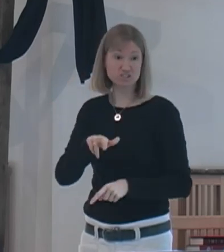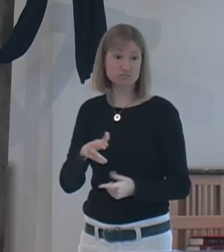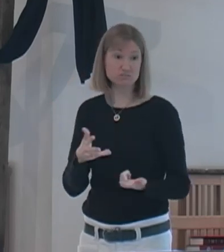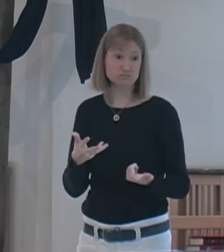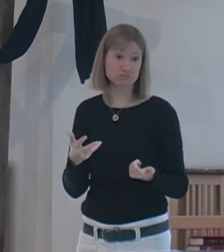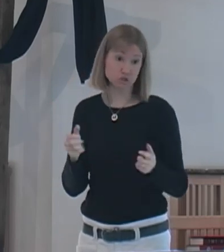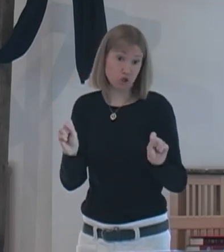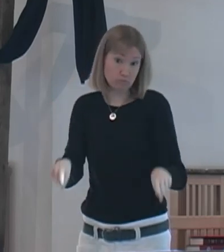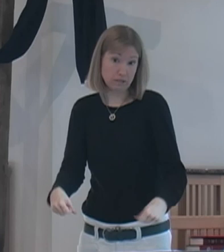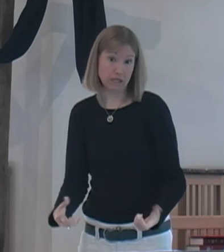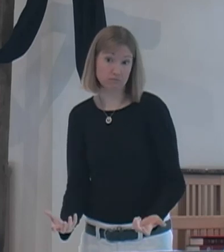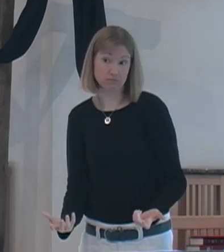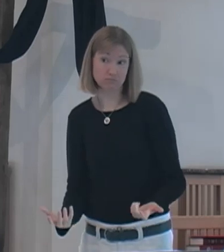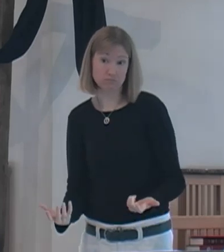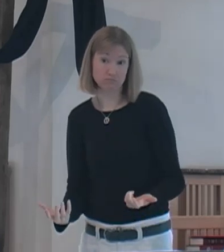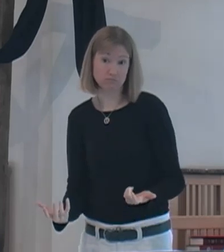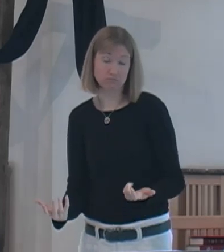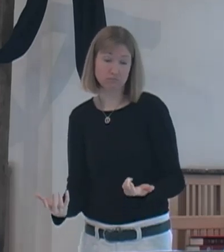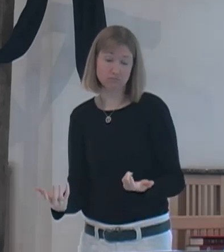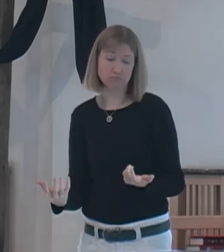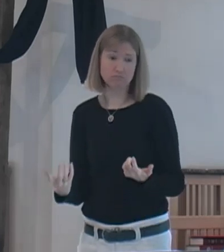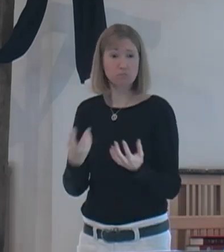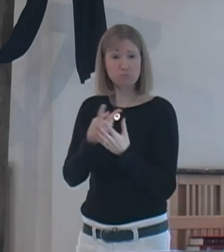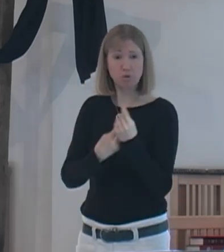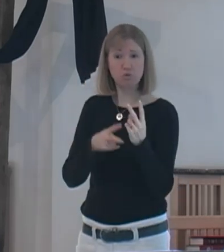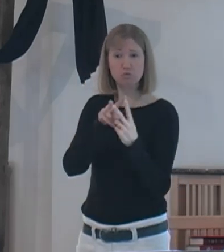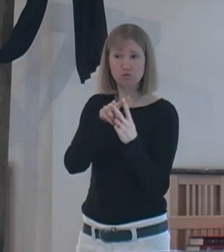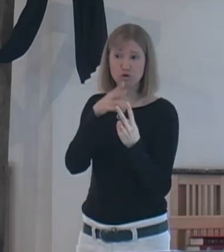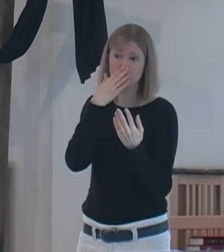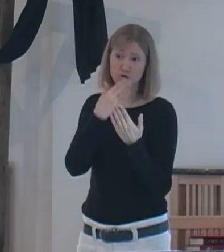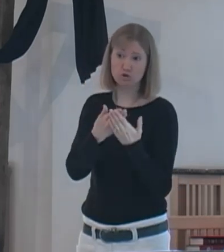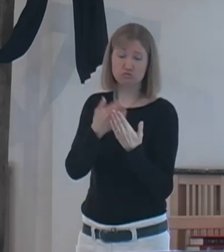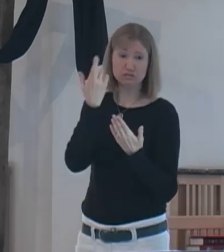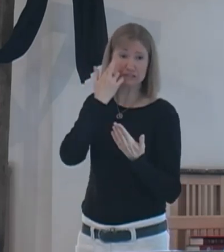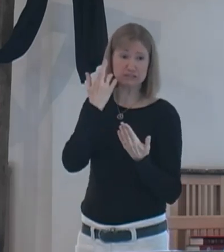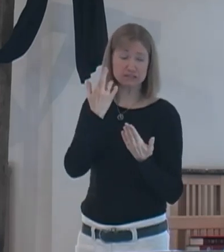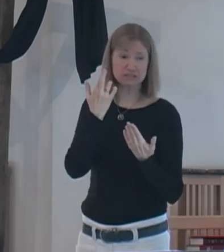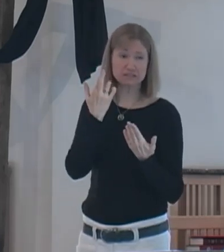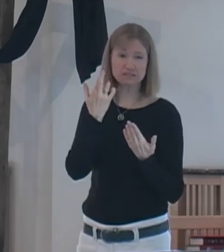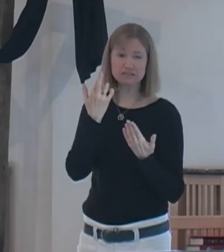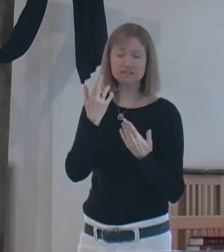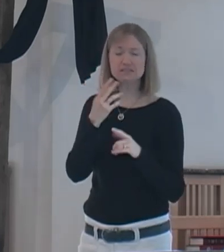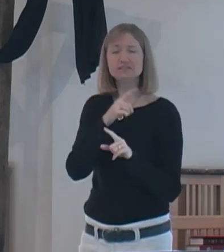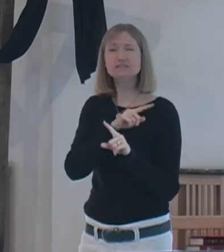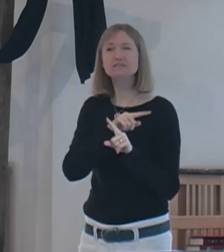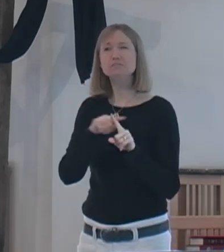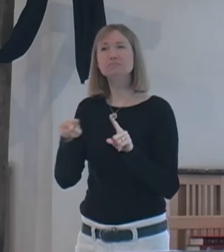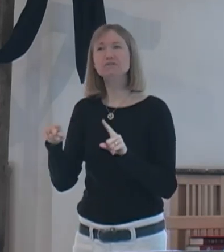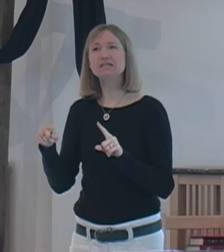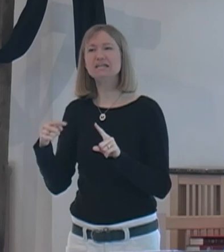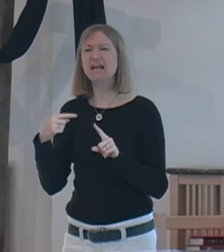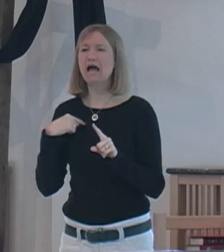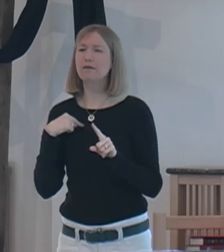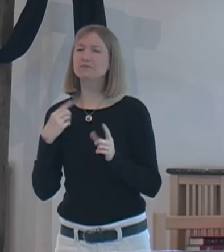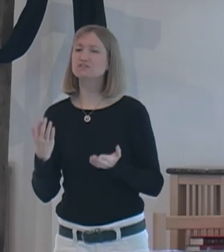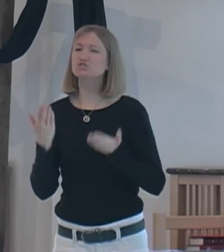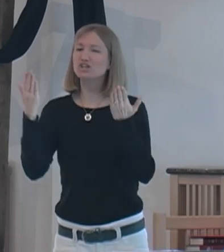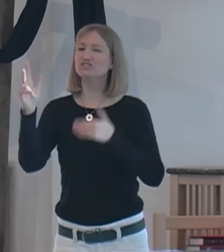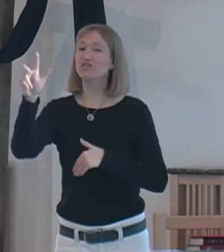I think you could make good arguments for both of those. But I can't help but offer a third idea, and